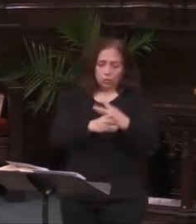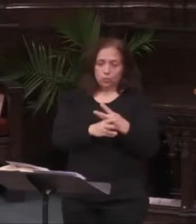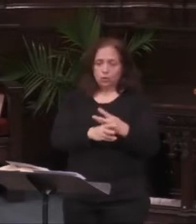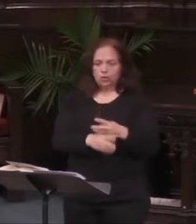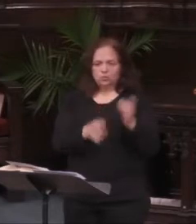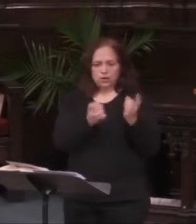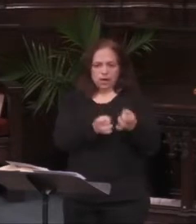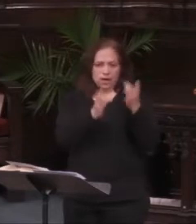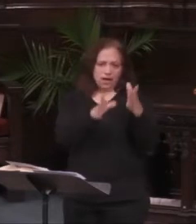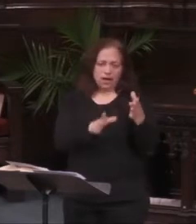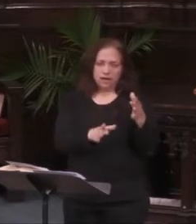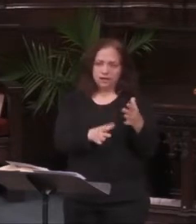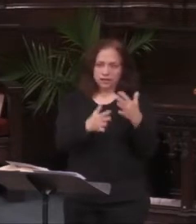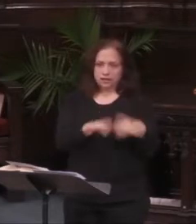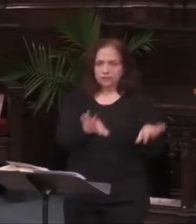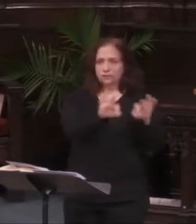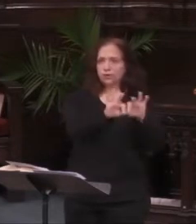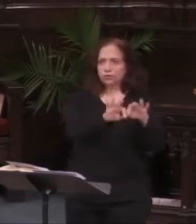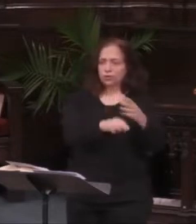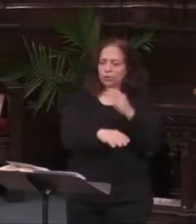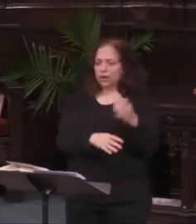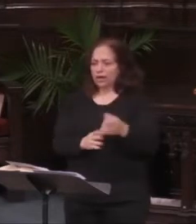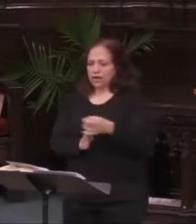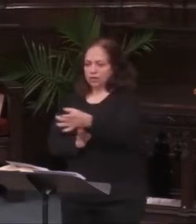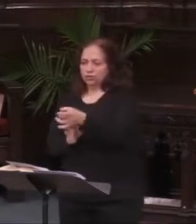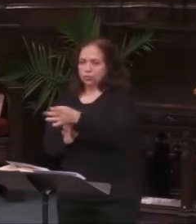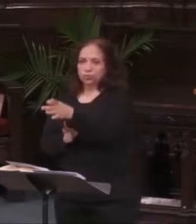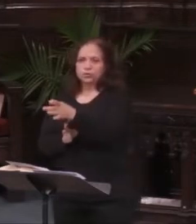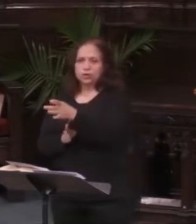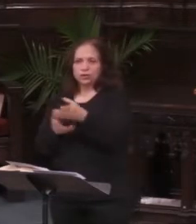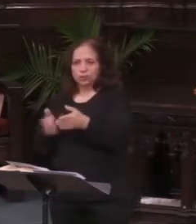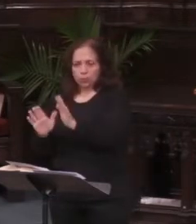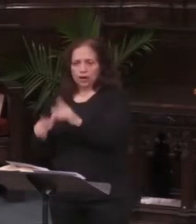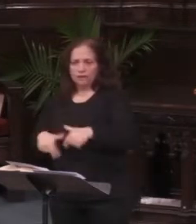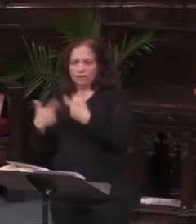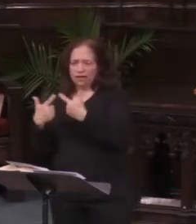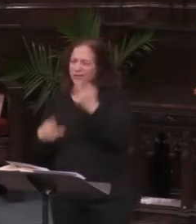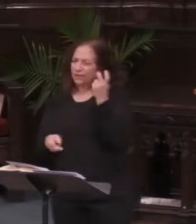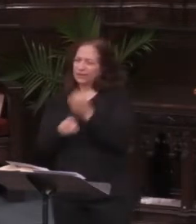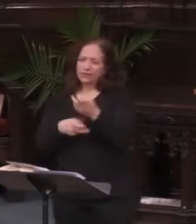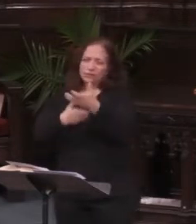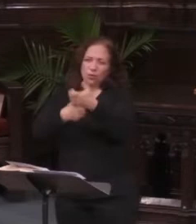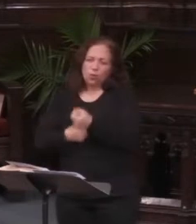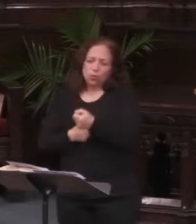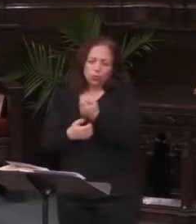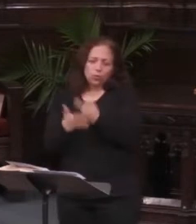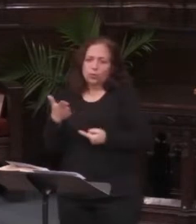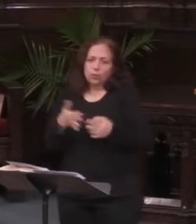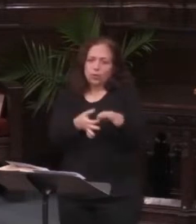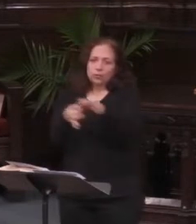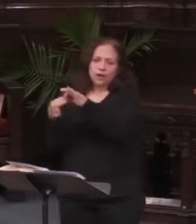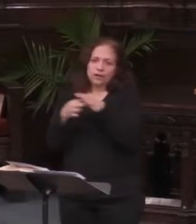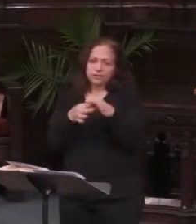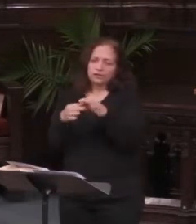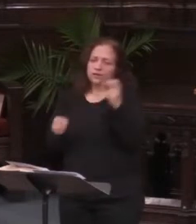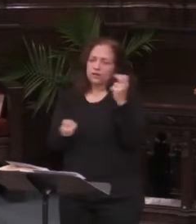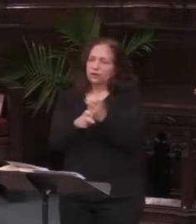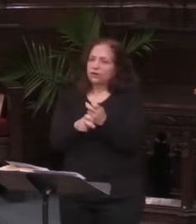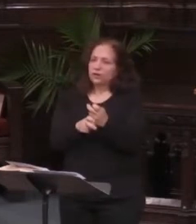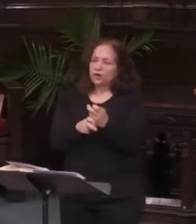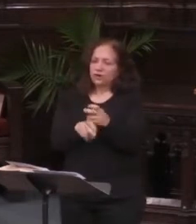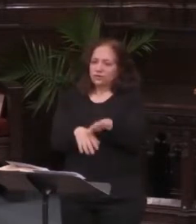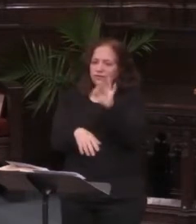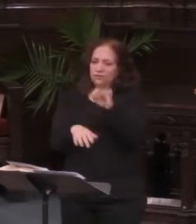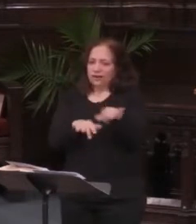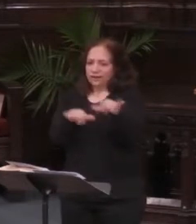virtue and exclusion sometimes a way of life, it is hard to hold on to what unites. It is tough to find common